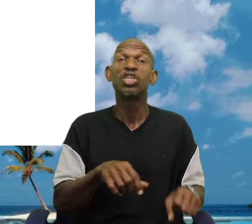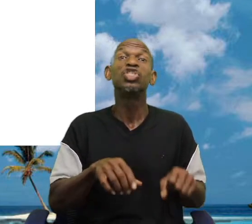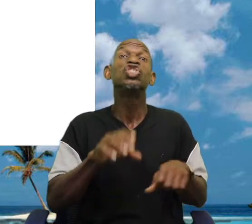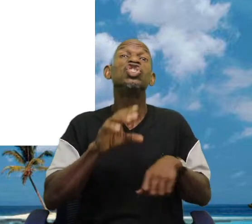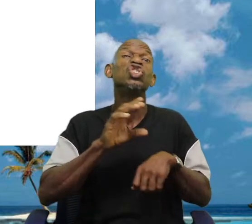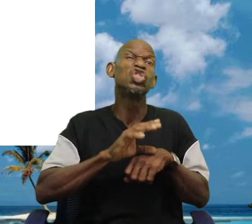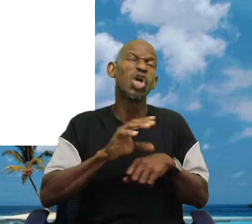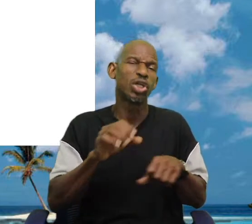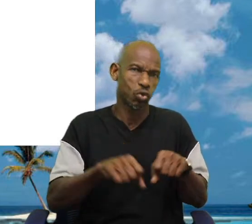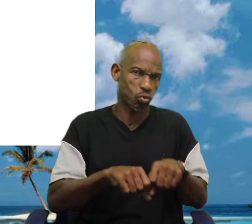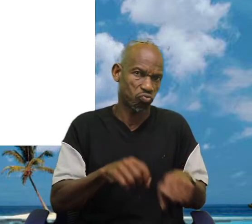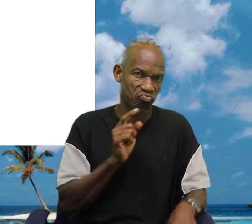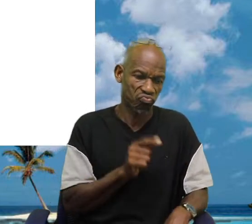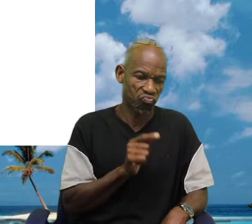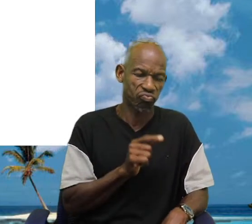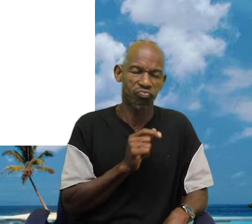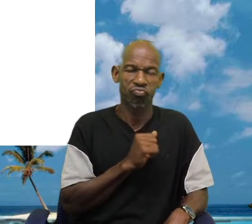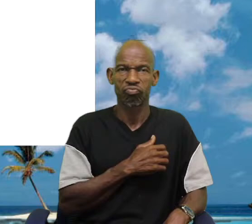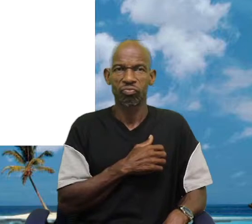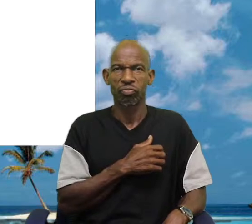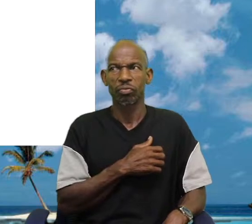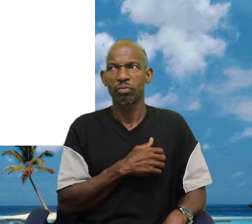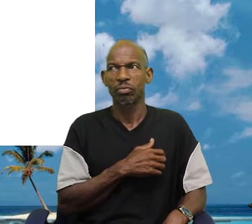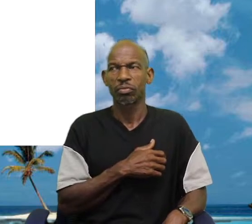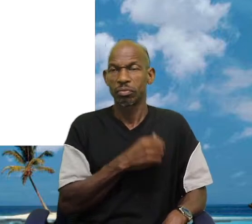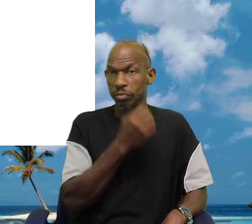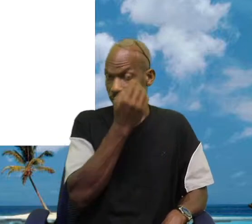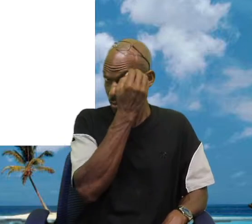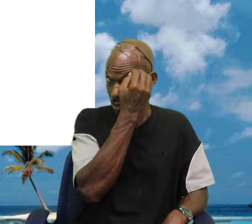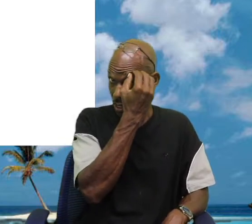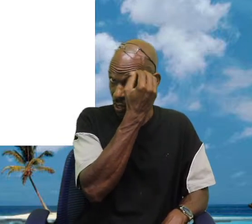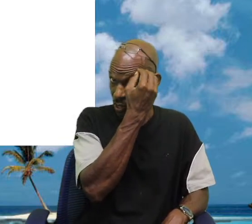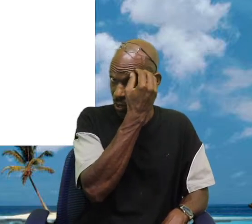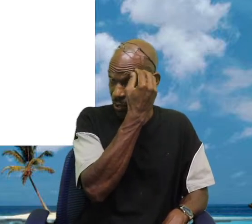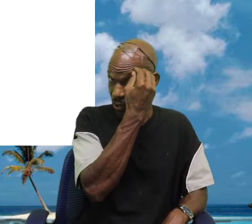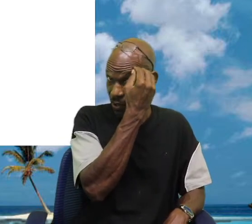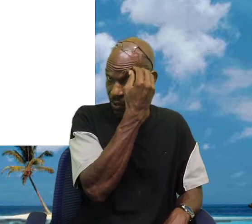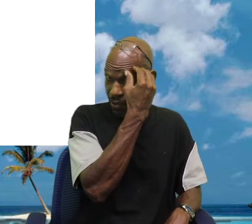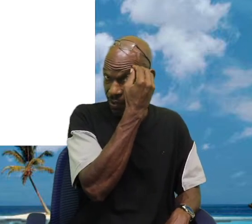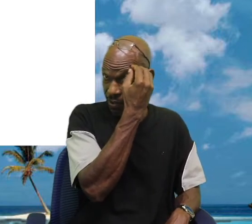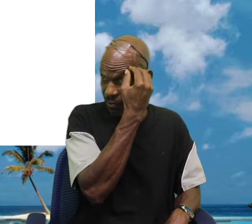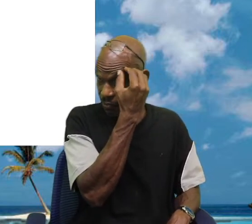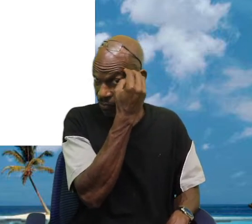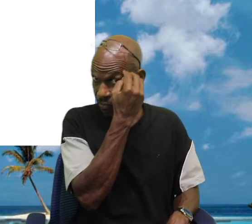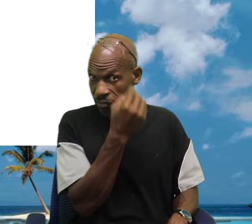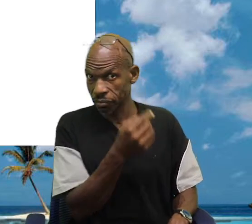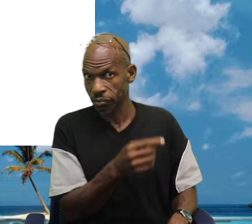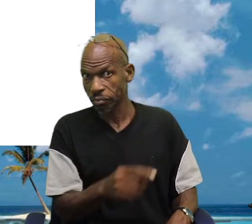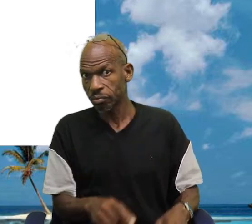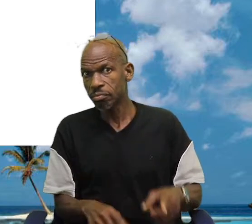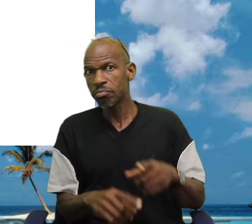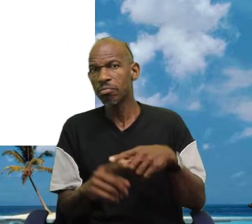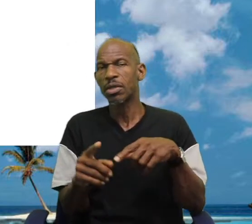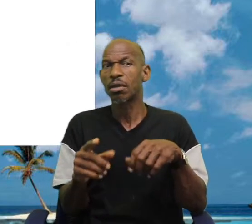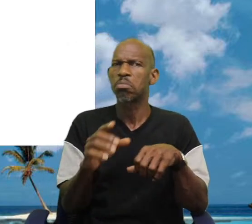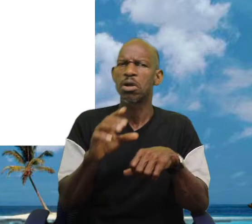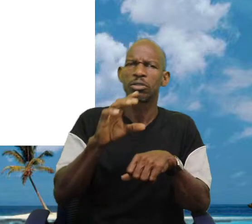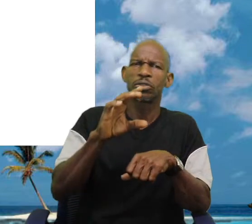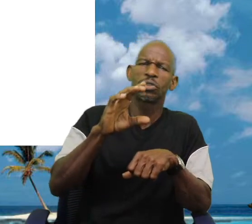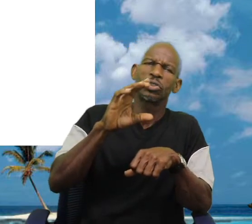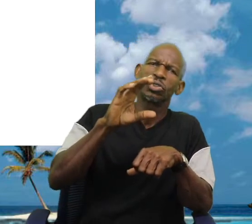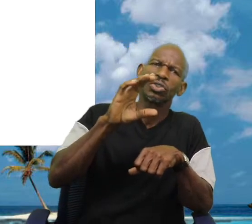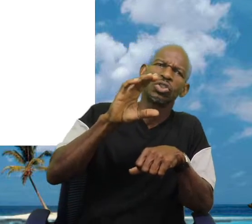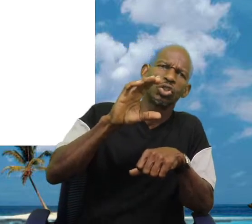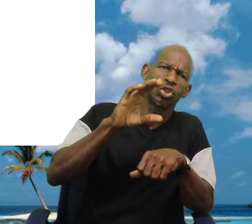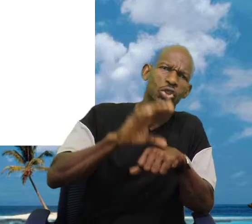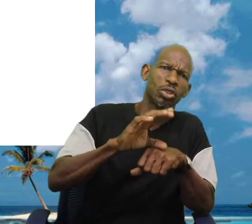church in itself is, we are changing the meaning of this word, because church is